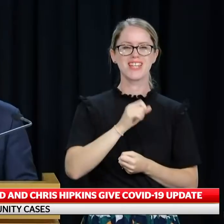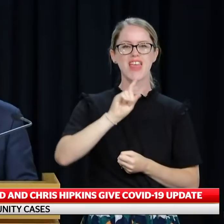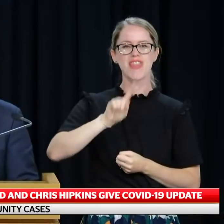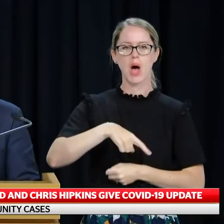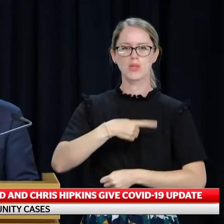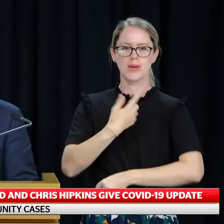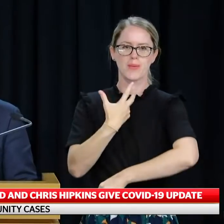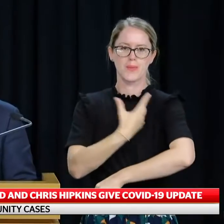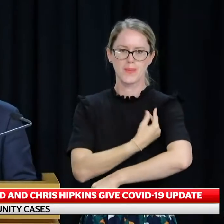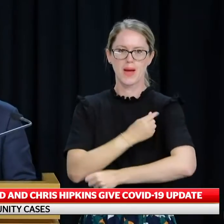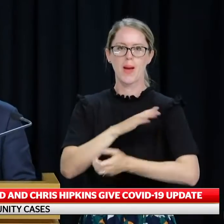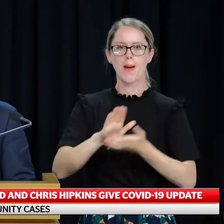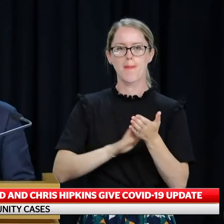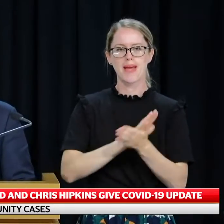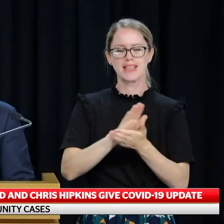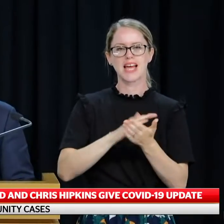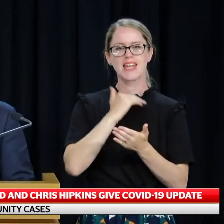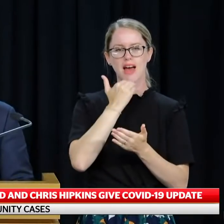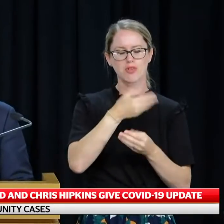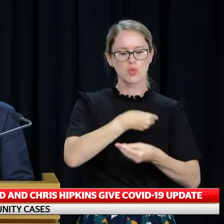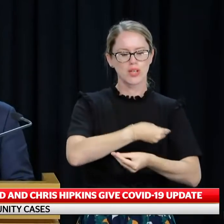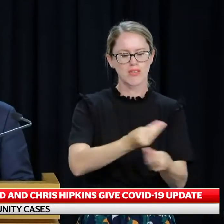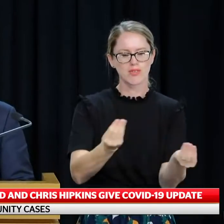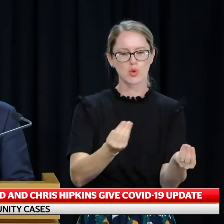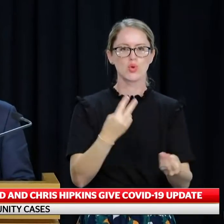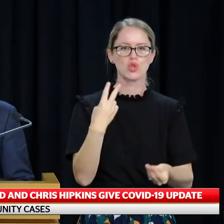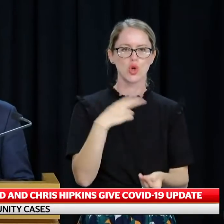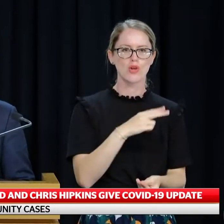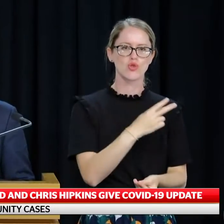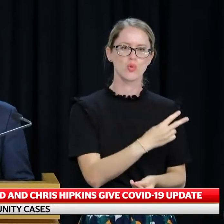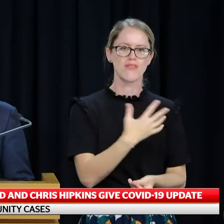450,000 doses, which will be enough to vaccinate